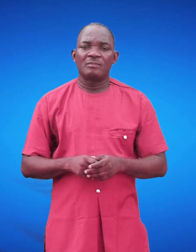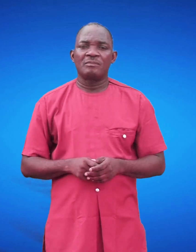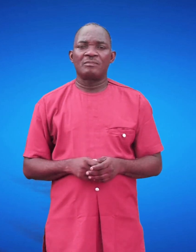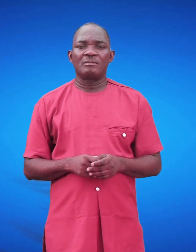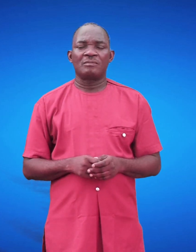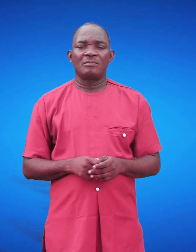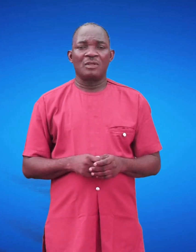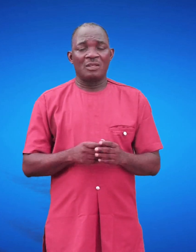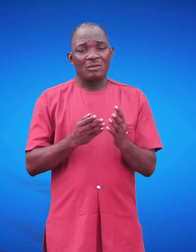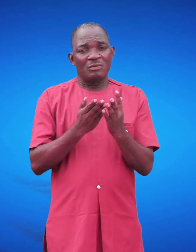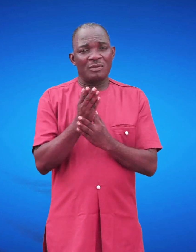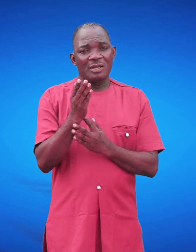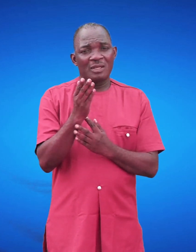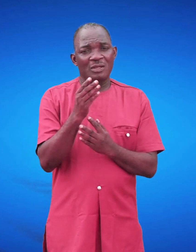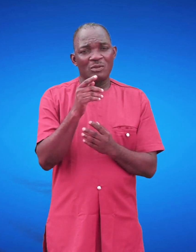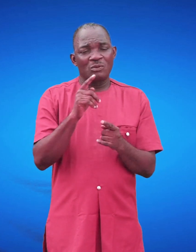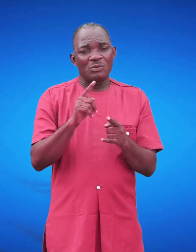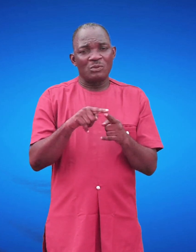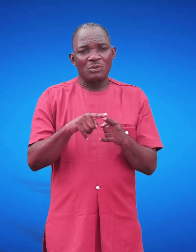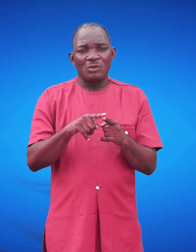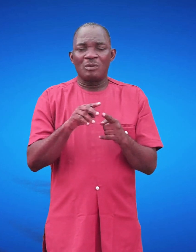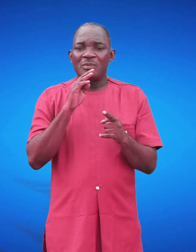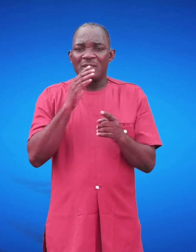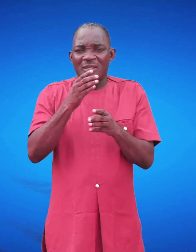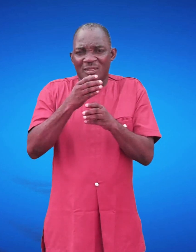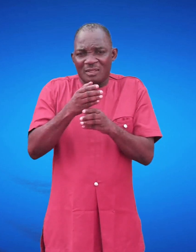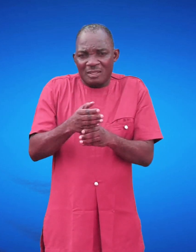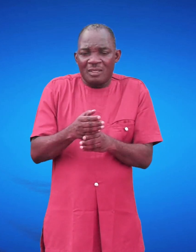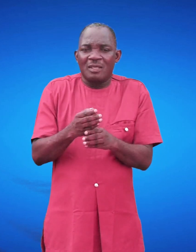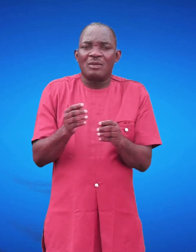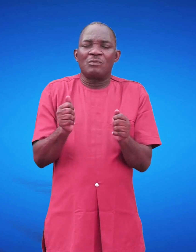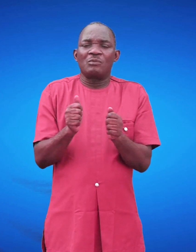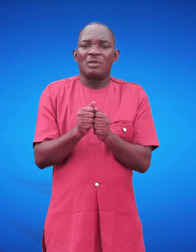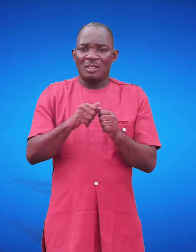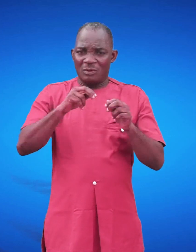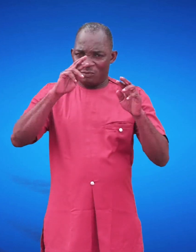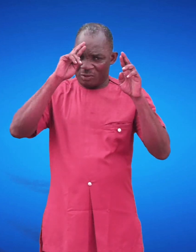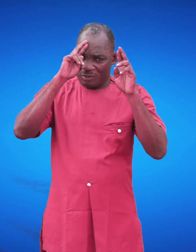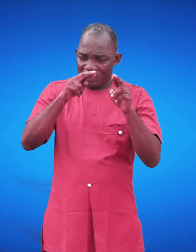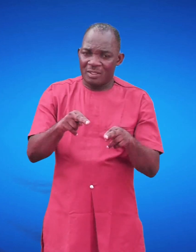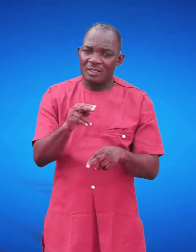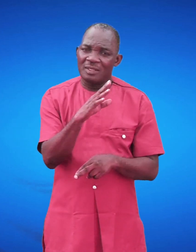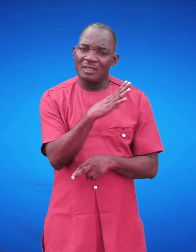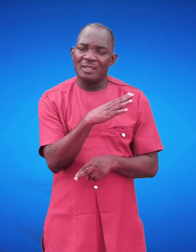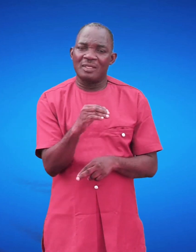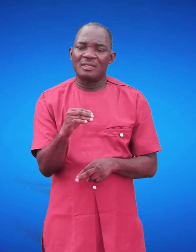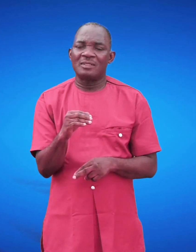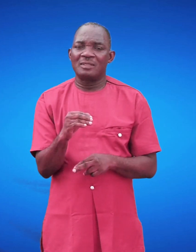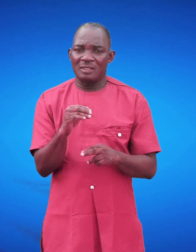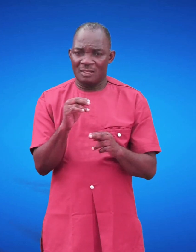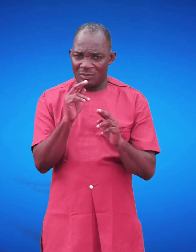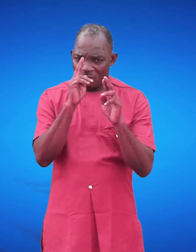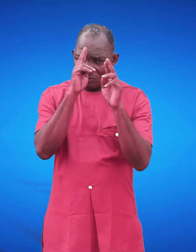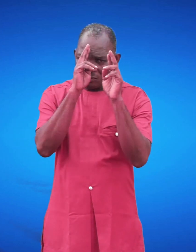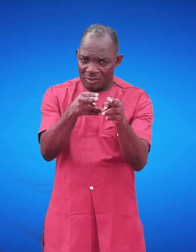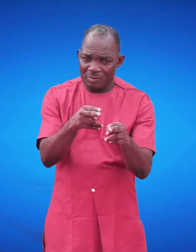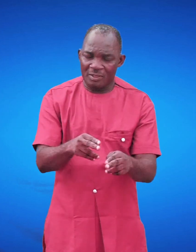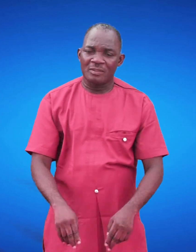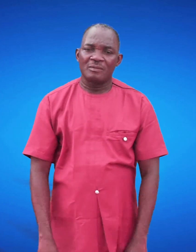The right to be treated with dignity and respect. What